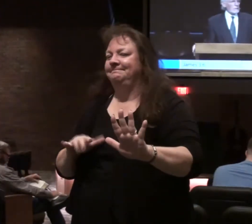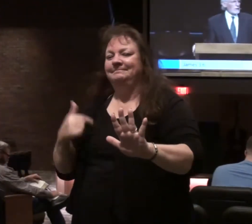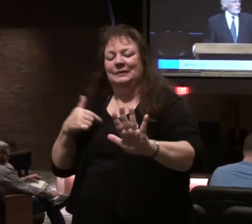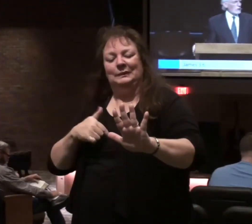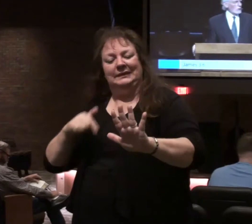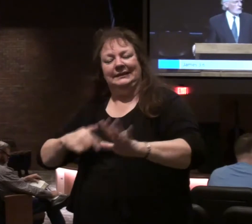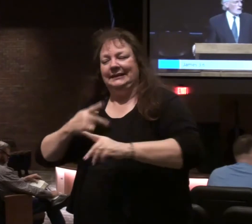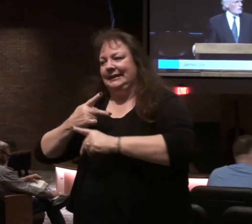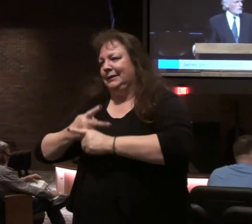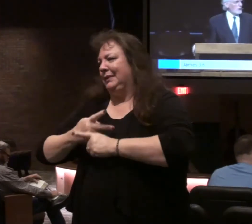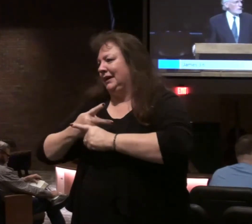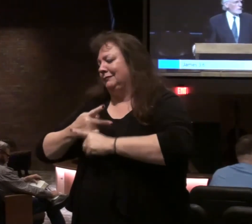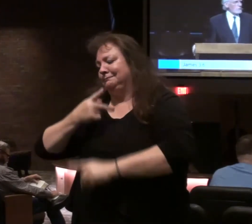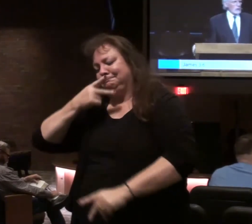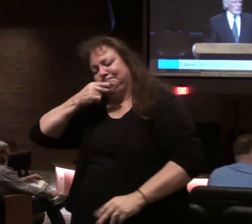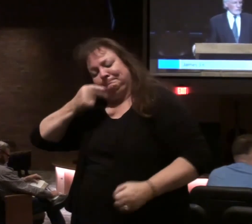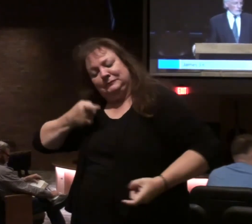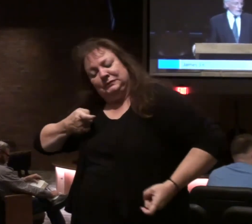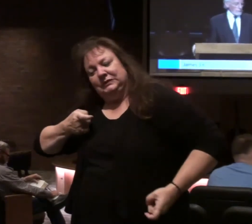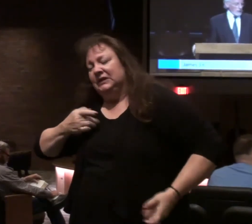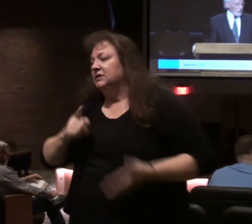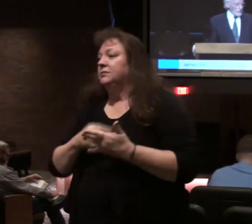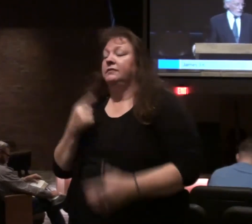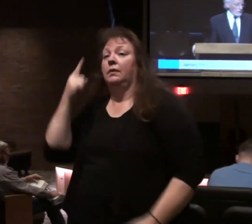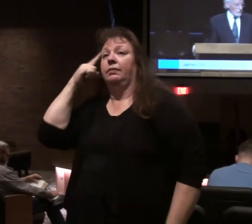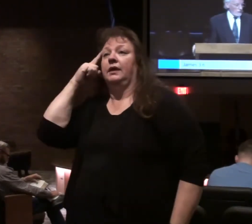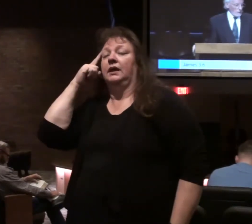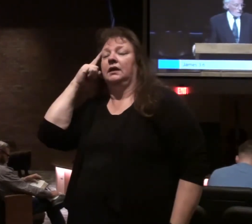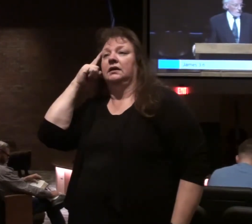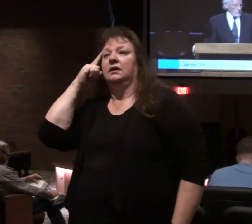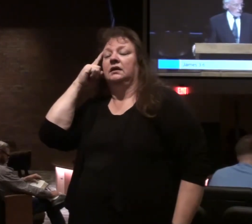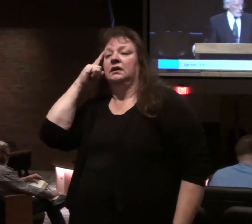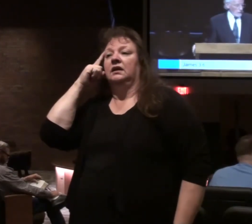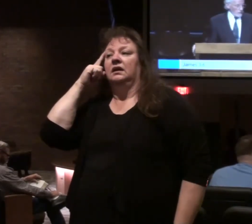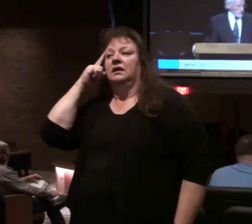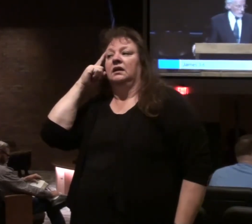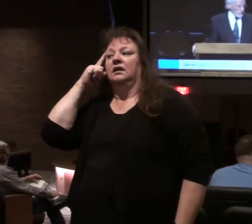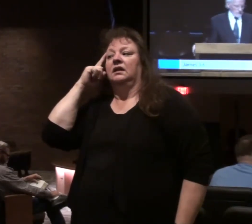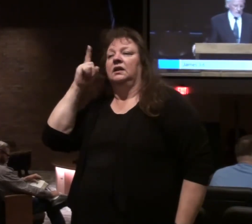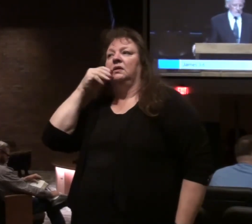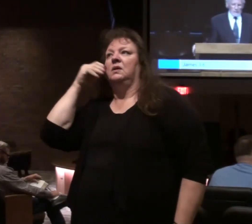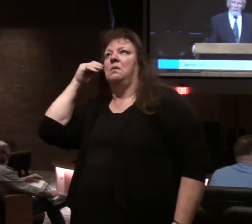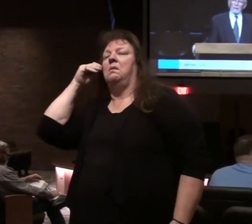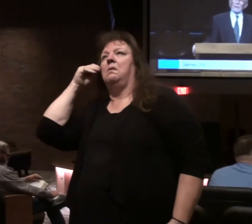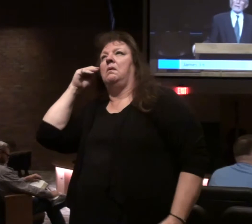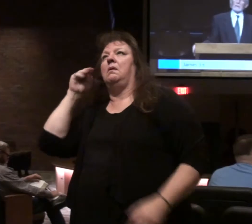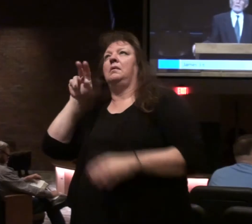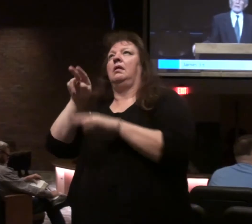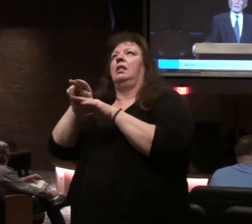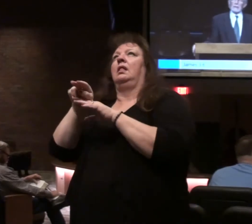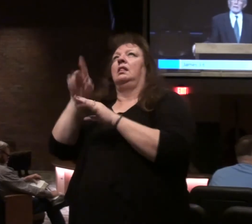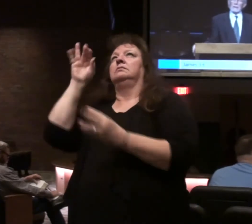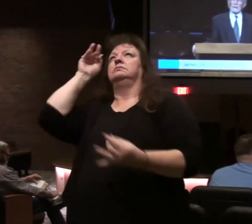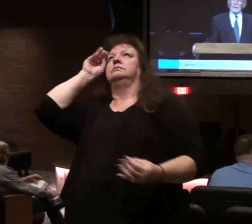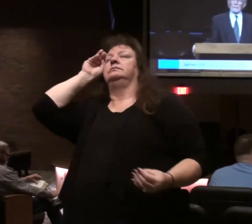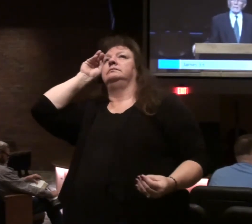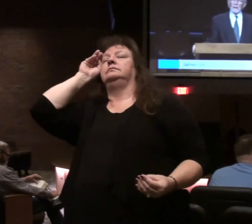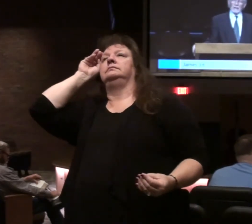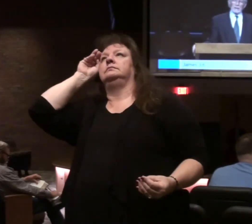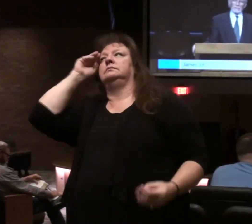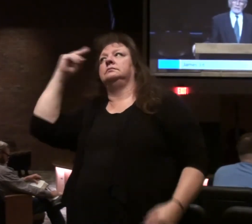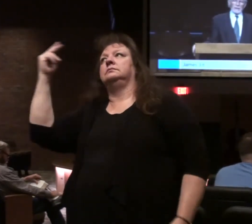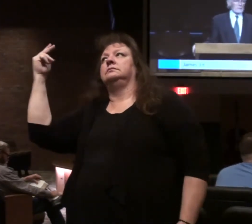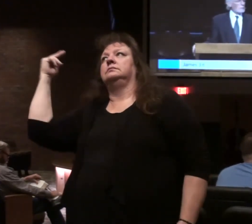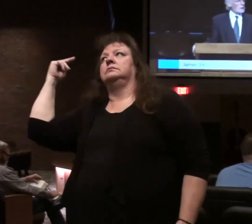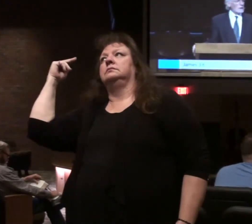be careful of it all the time. Sometimes you don't even think about it until you're maybe home, you're getting in, you lay in bed and you think, over